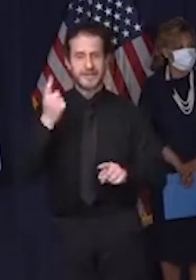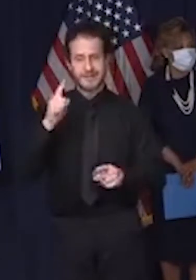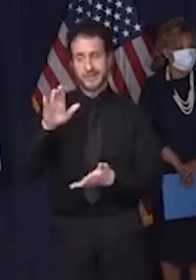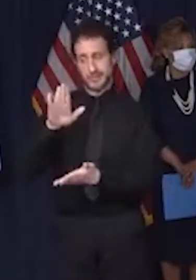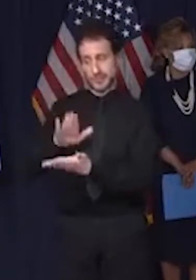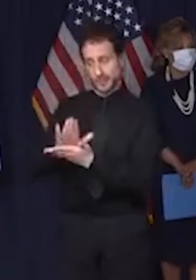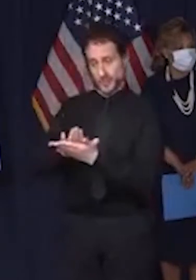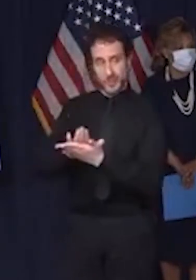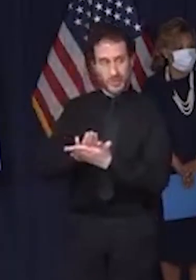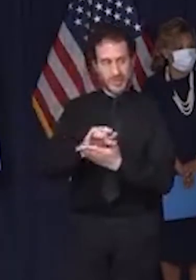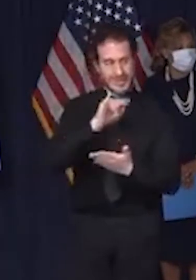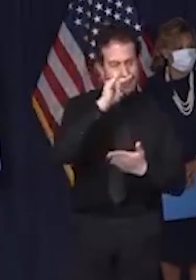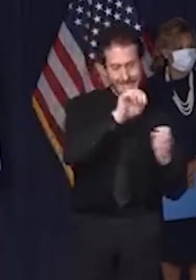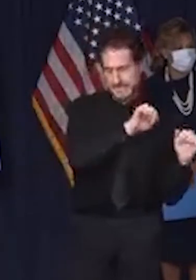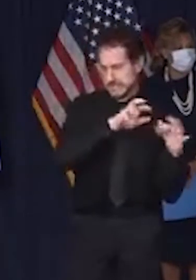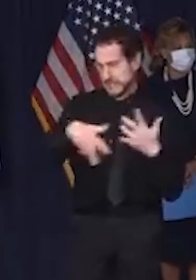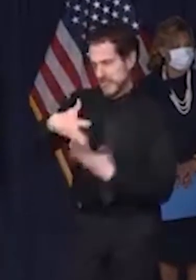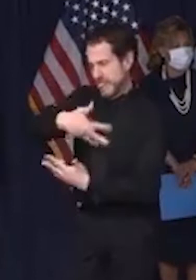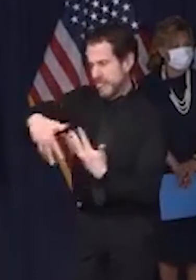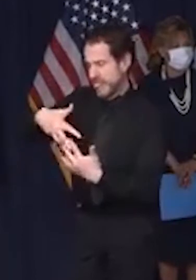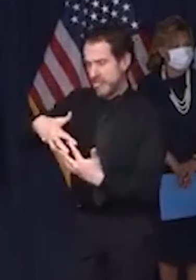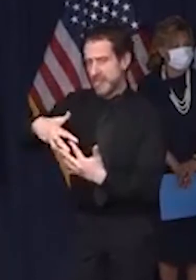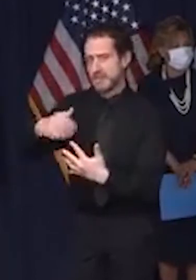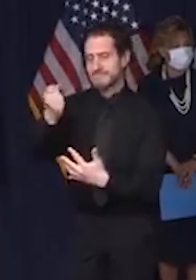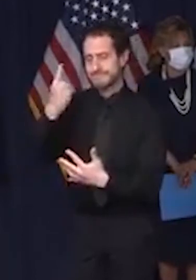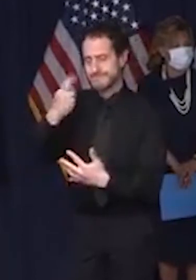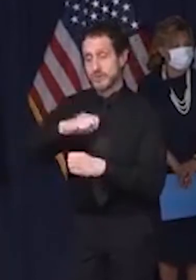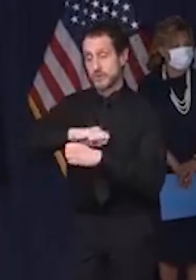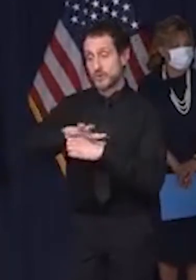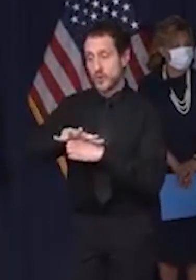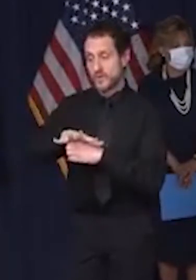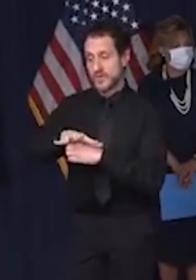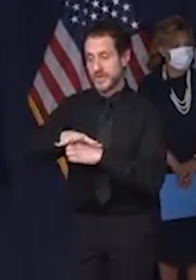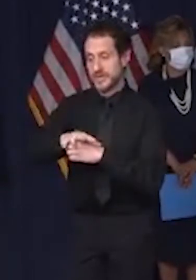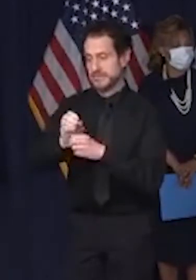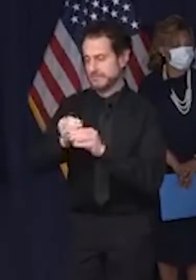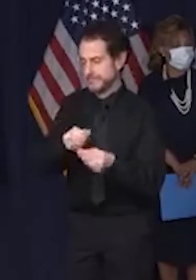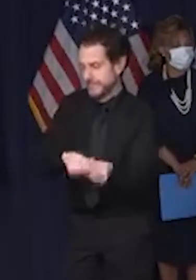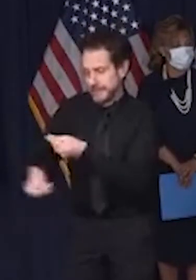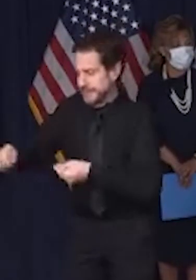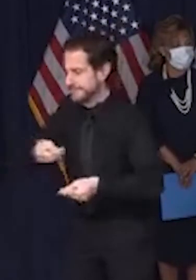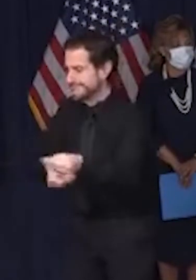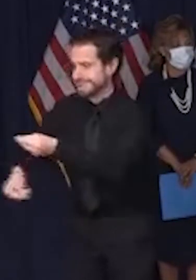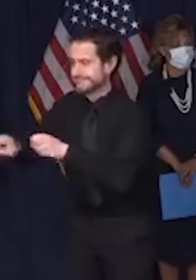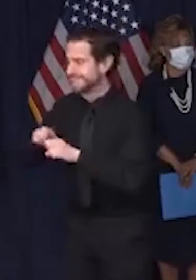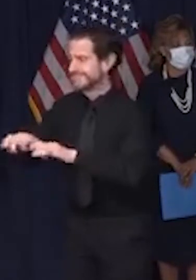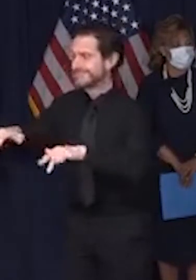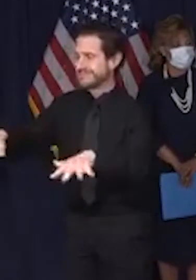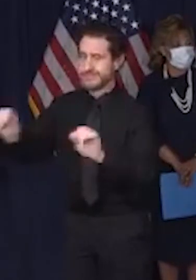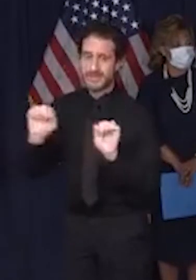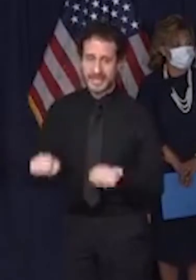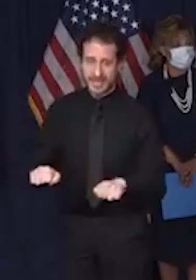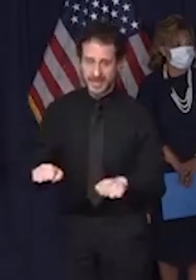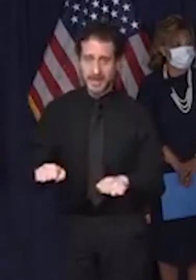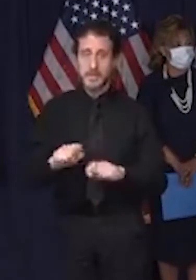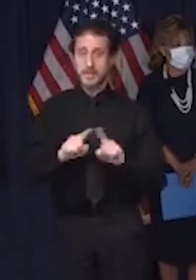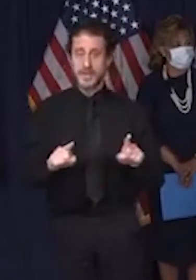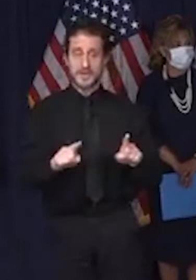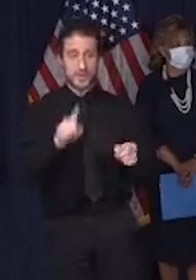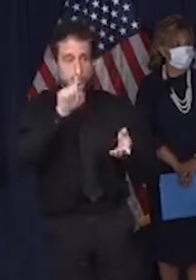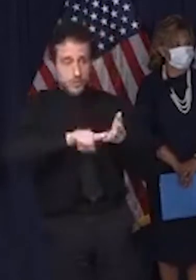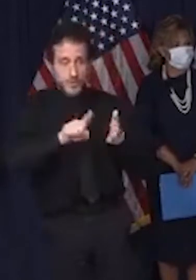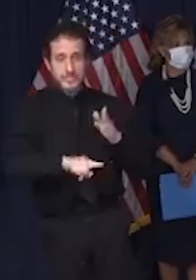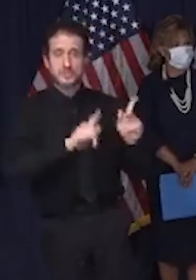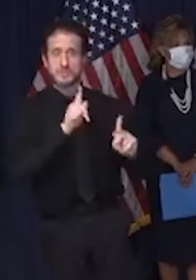COVID-19 infection in a time when our healthcare workers, our researchers, our scientists, and our first responders need us